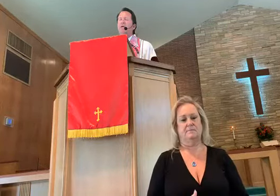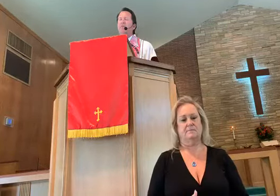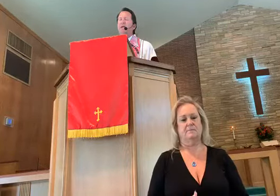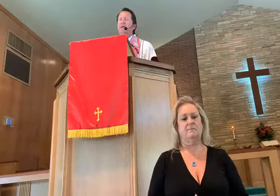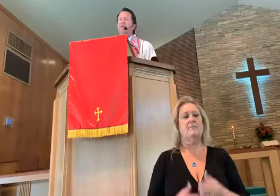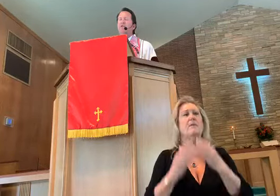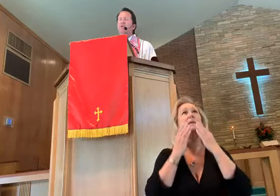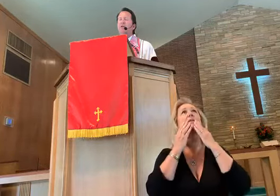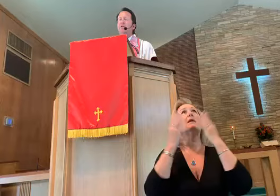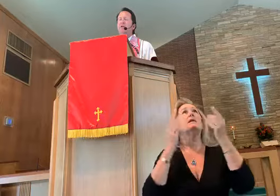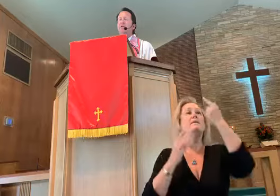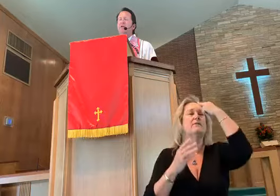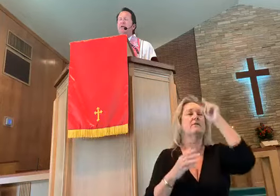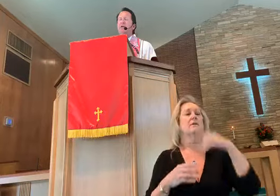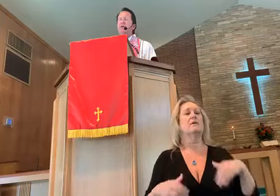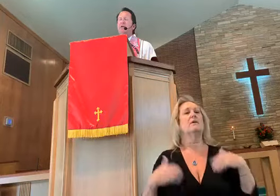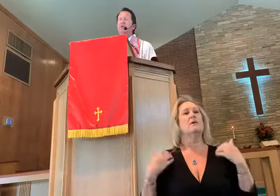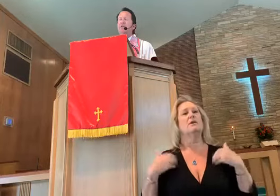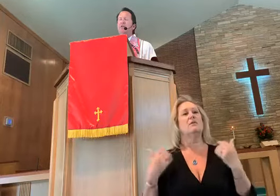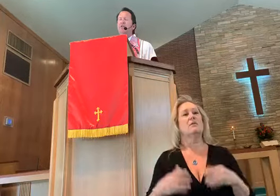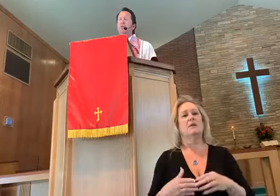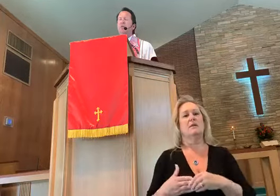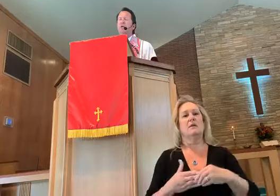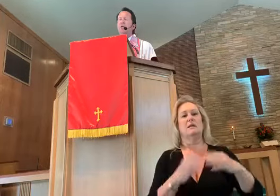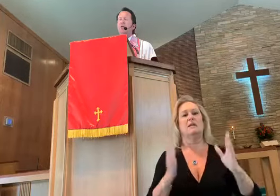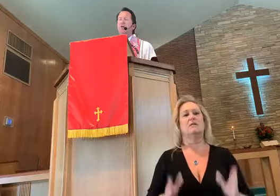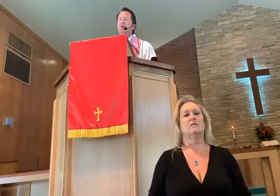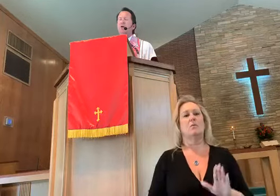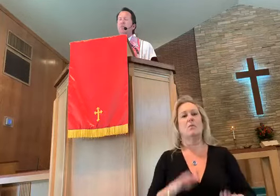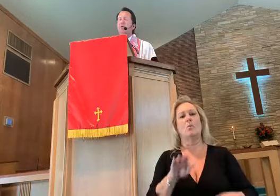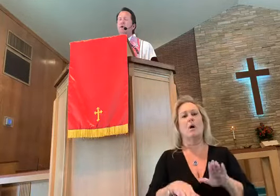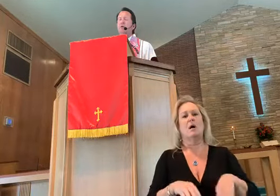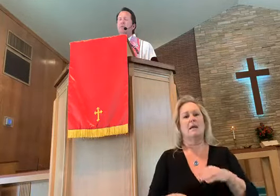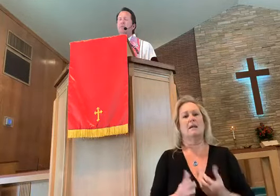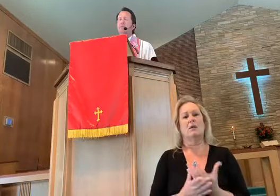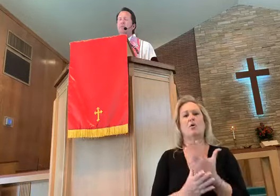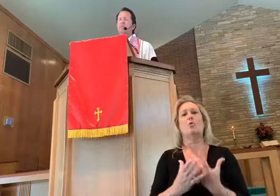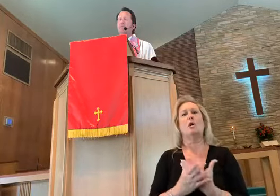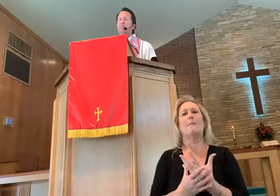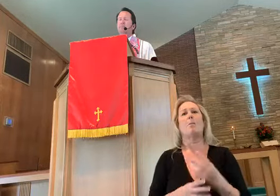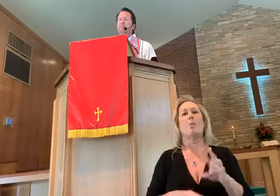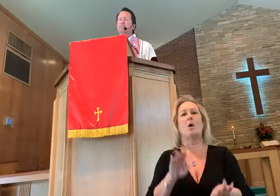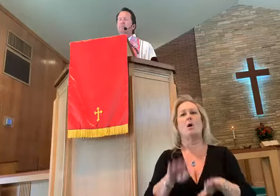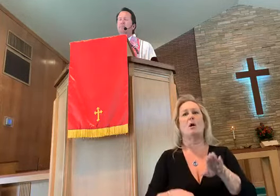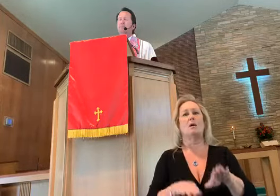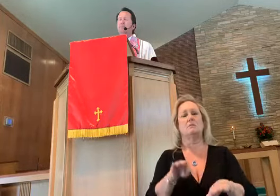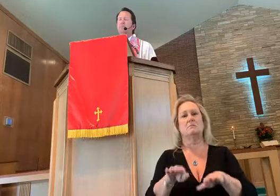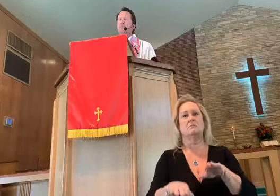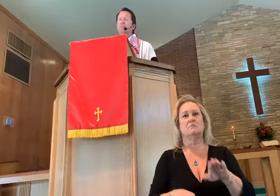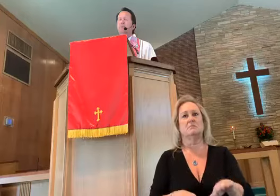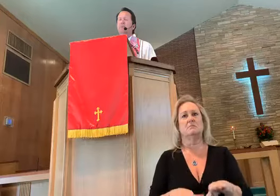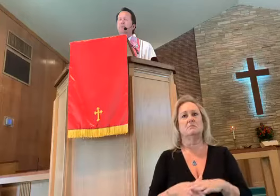We give thanks for the youth and their leaders who will walk in the crop walk.